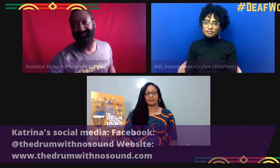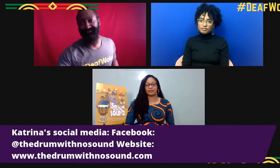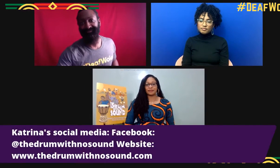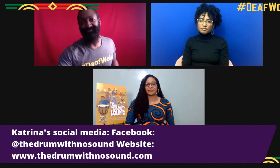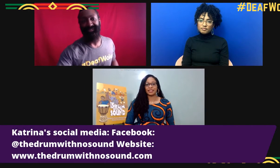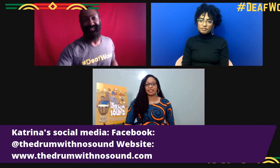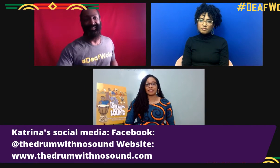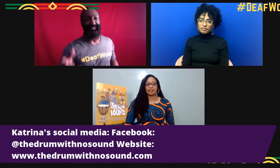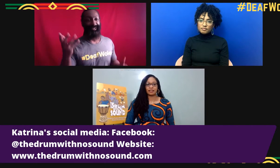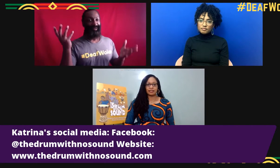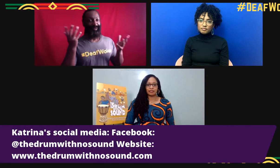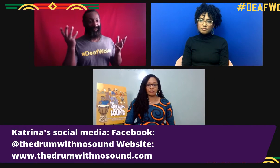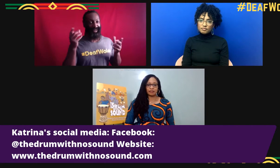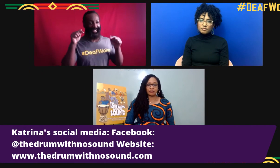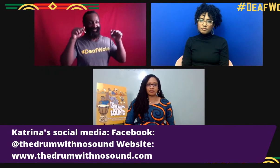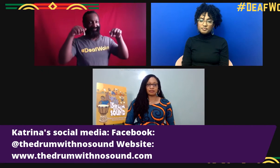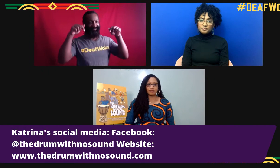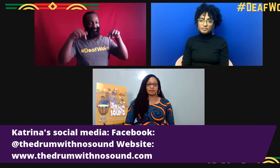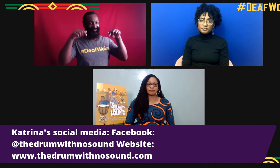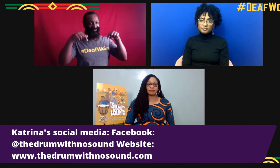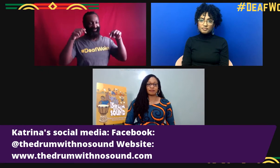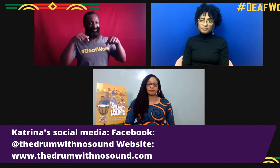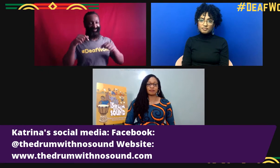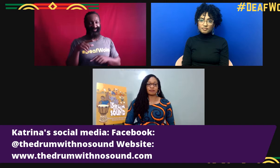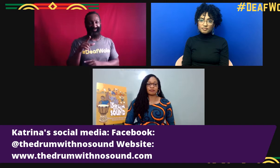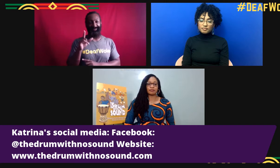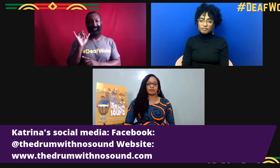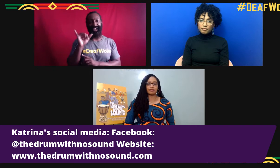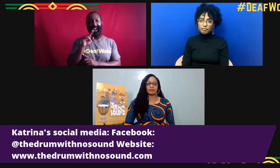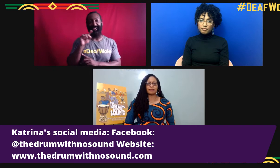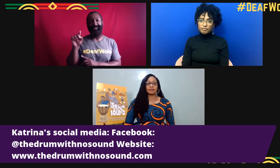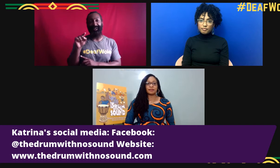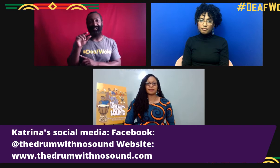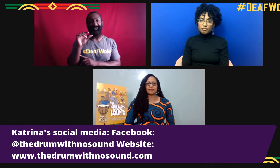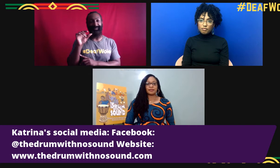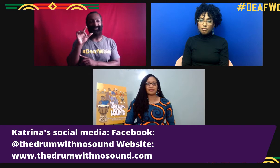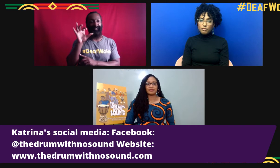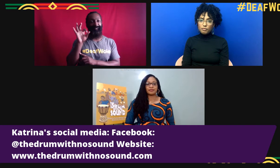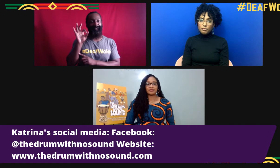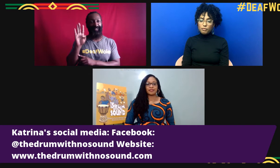So this, for all the audience members, this is Katrina's social media.